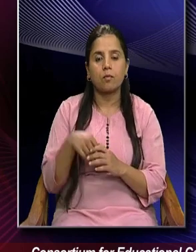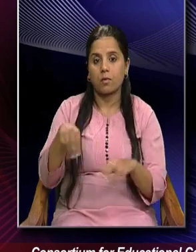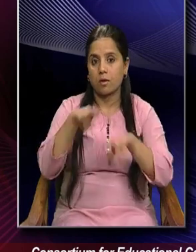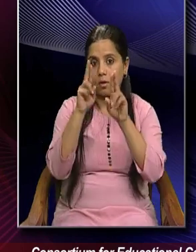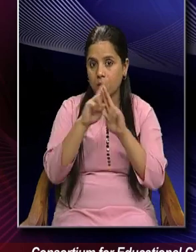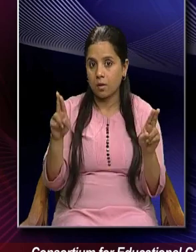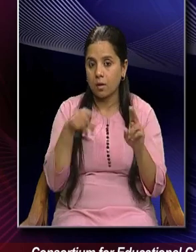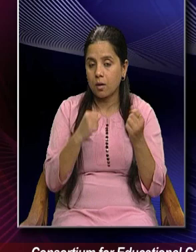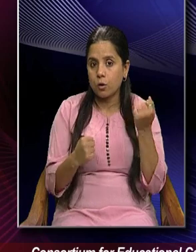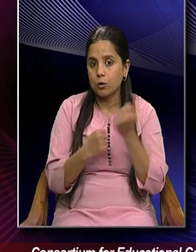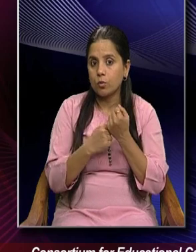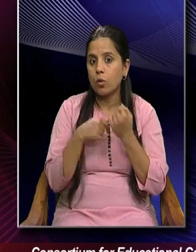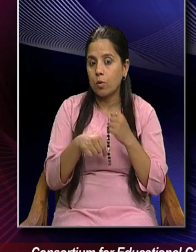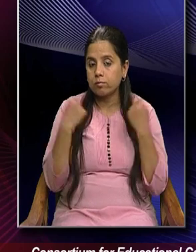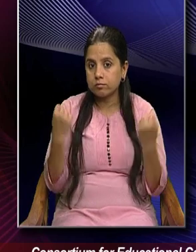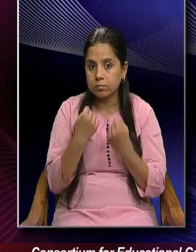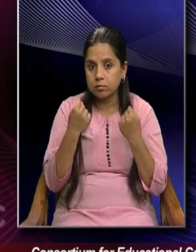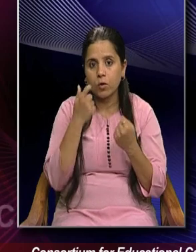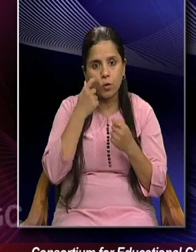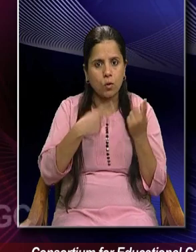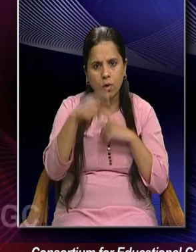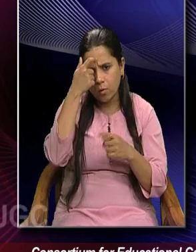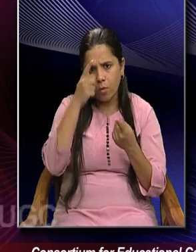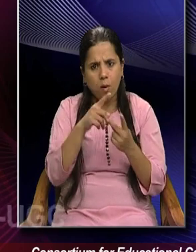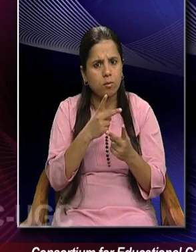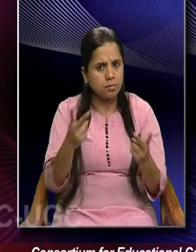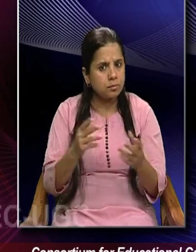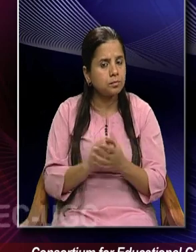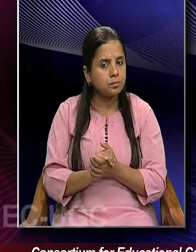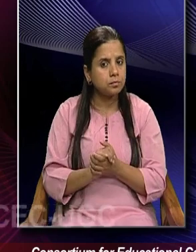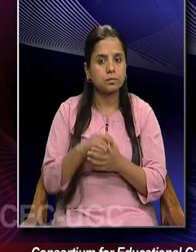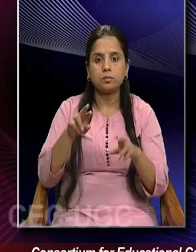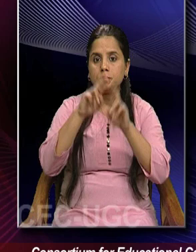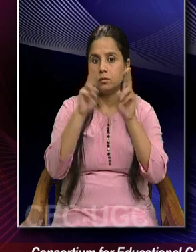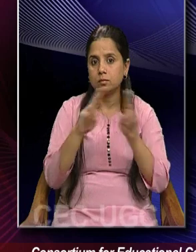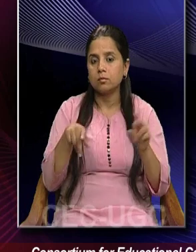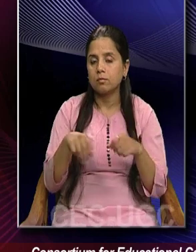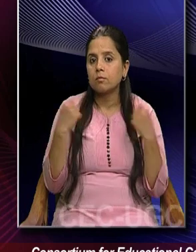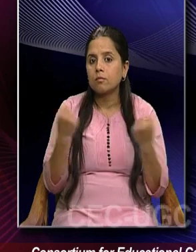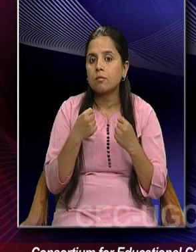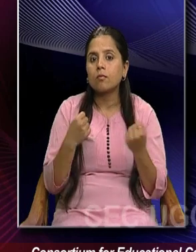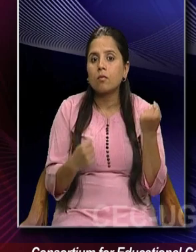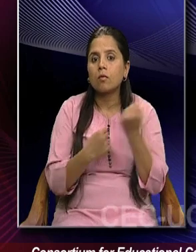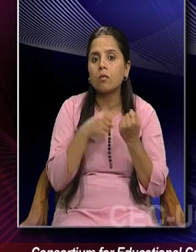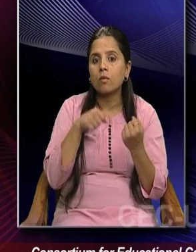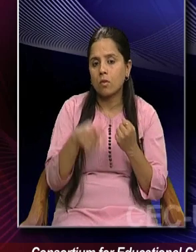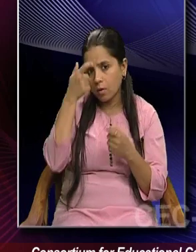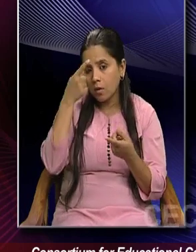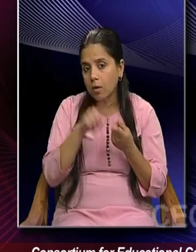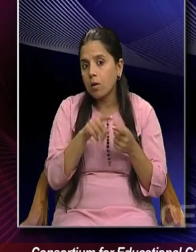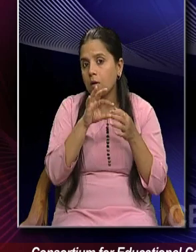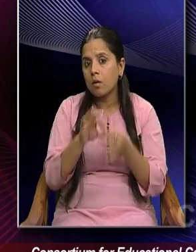International aid efforts during humanitarian crisis. And international aid efforts during the crisis refer to